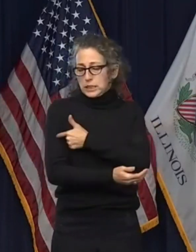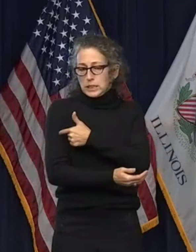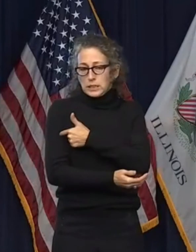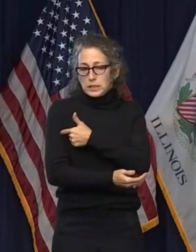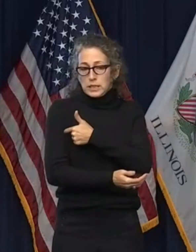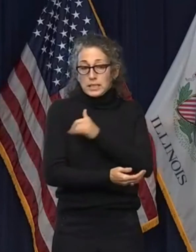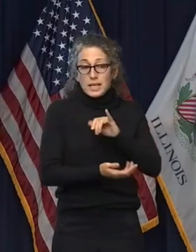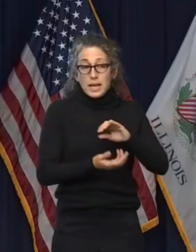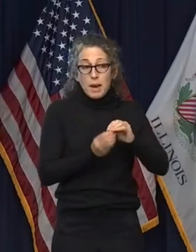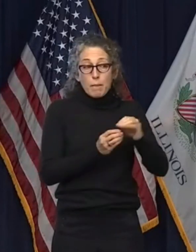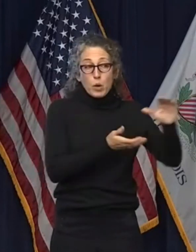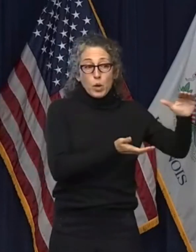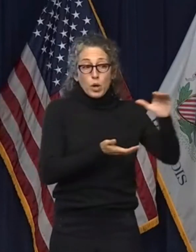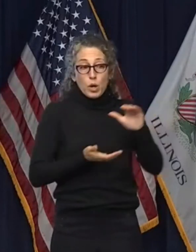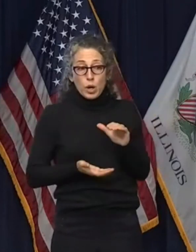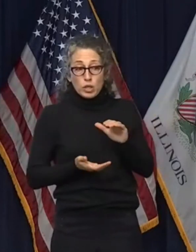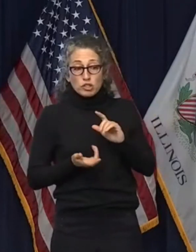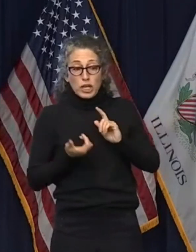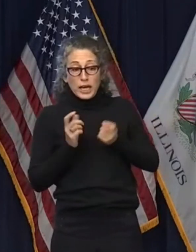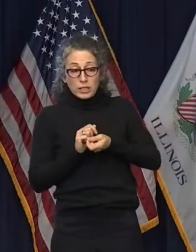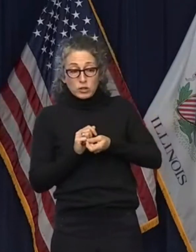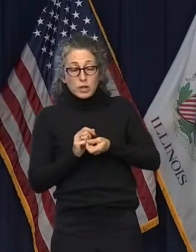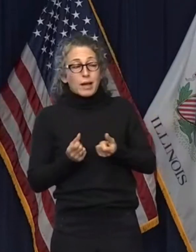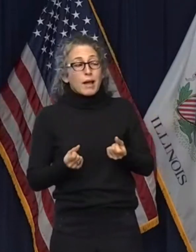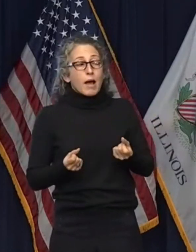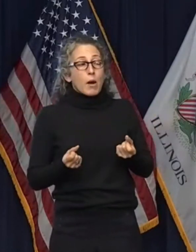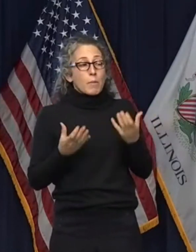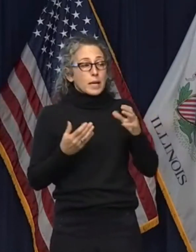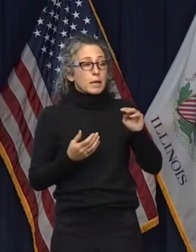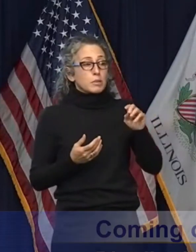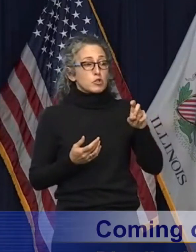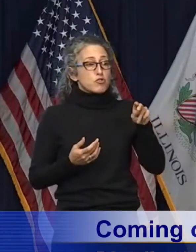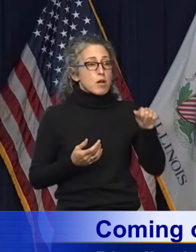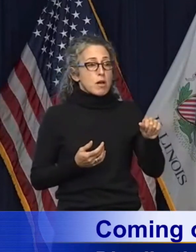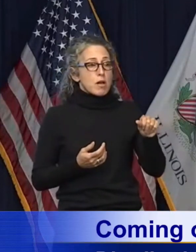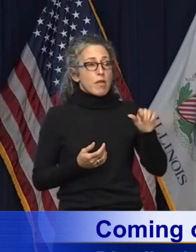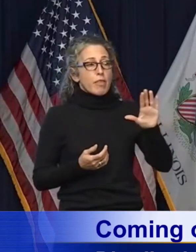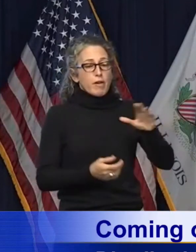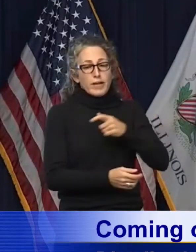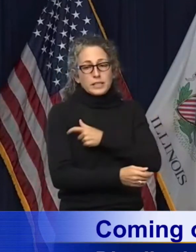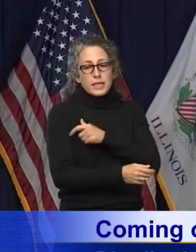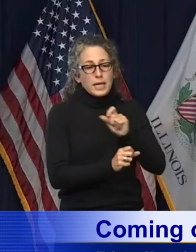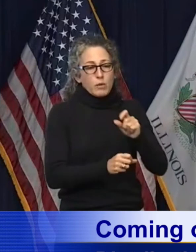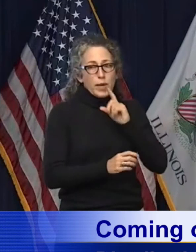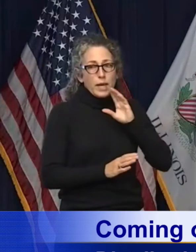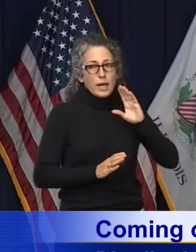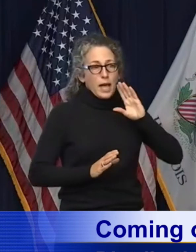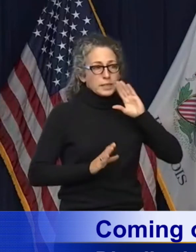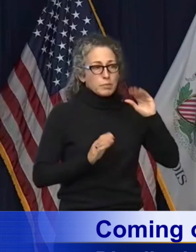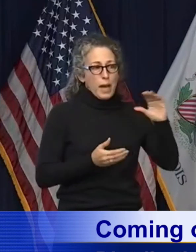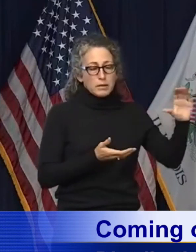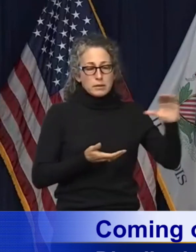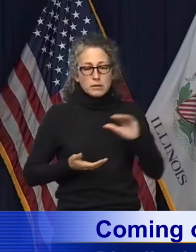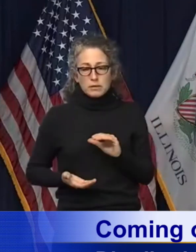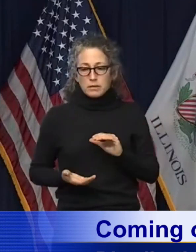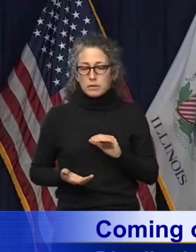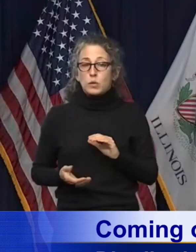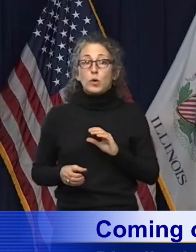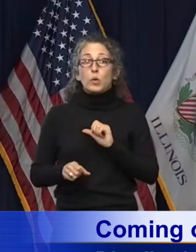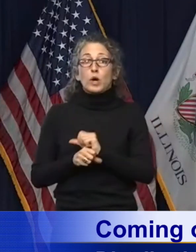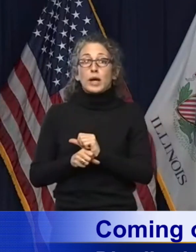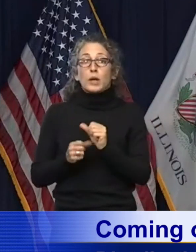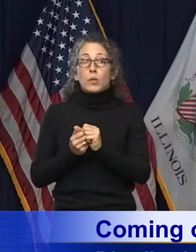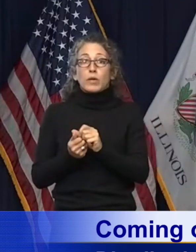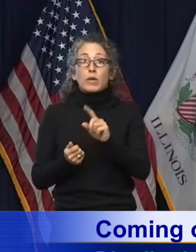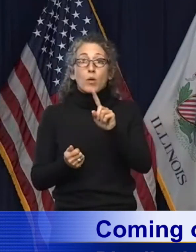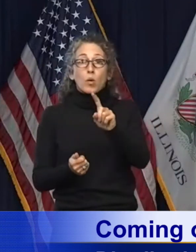since Friday? And is there any update on how many doses of Moderna's vaccine we can expect to receive? Yeah, so we're still working with the